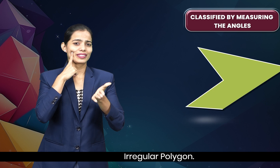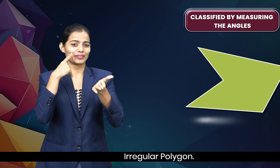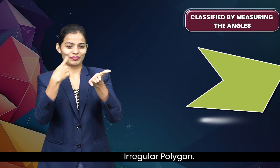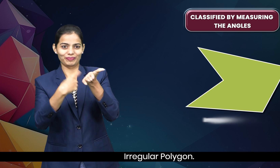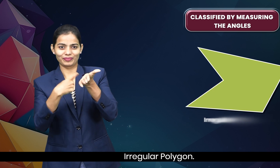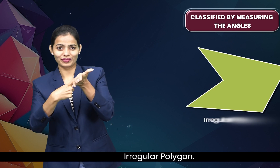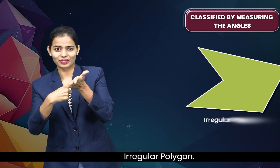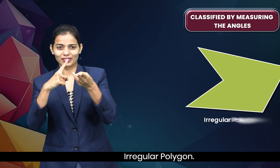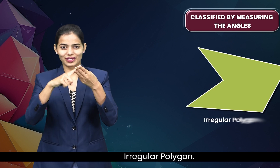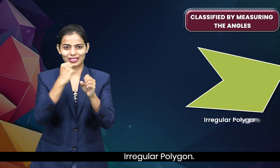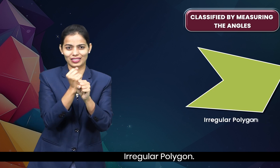Irregular polygon.